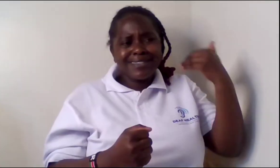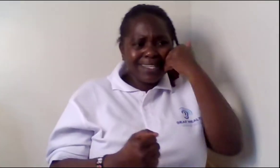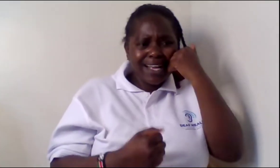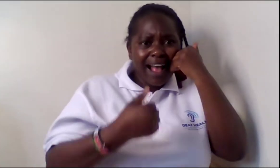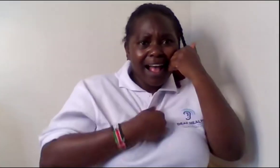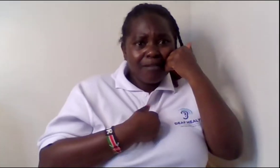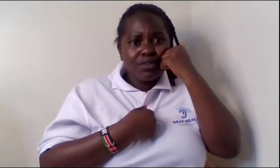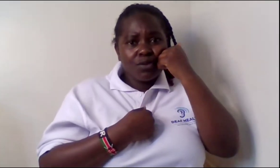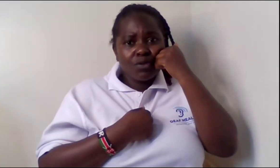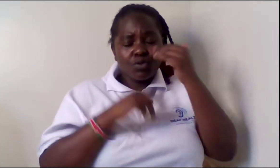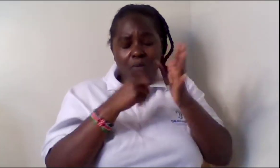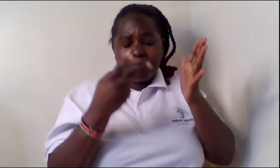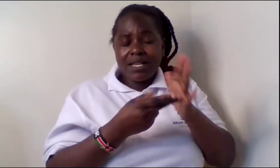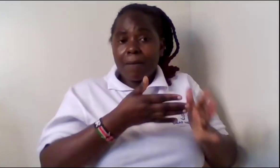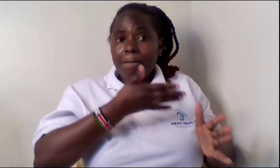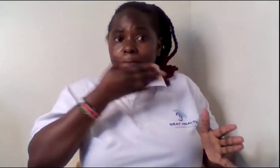A patient has to be treated for